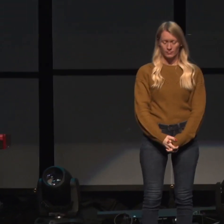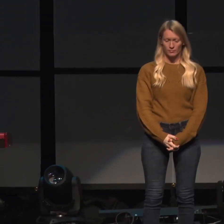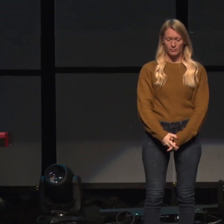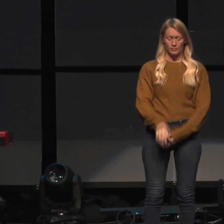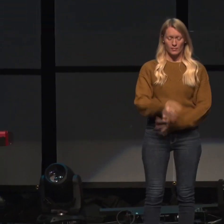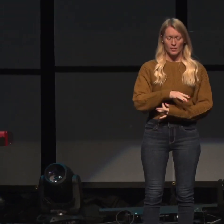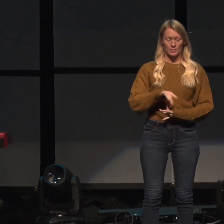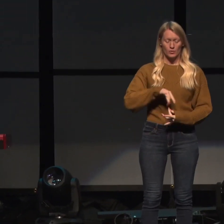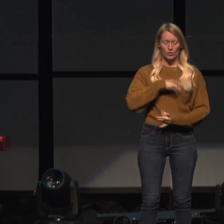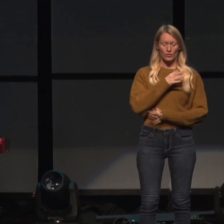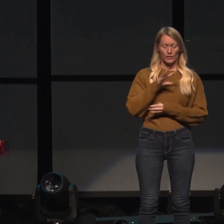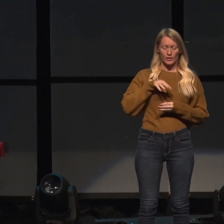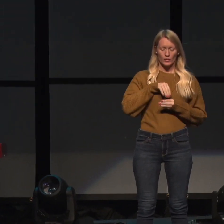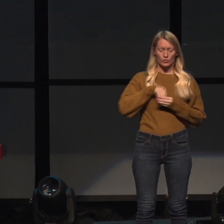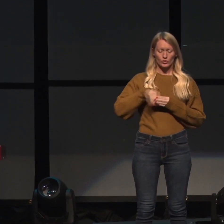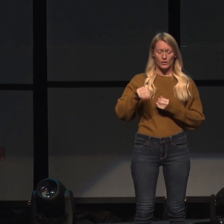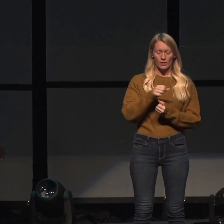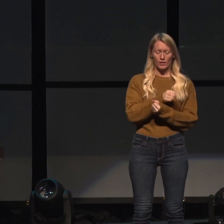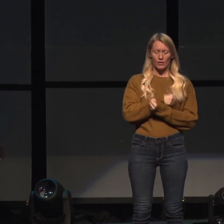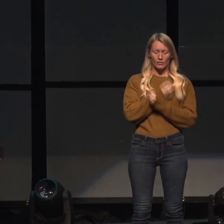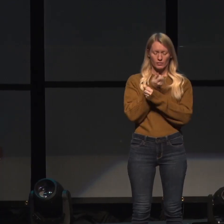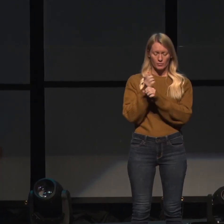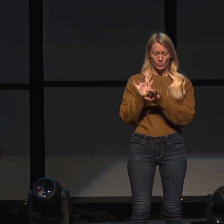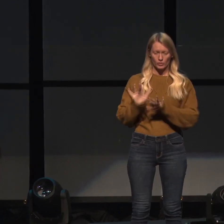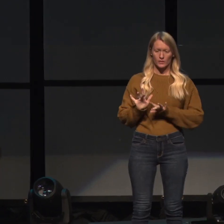spirit of inclusion and love and mercy, and